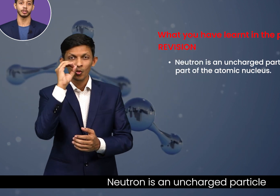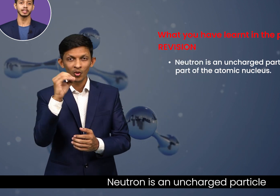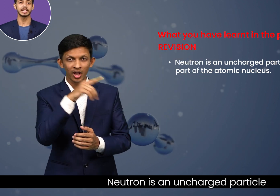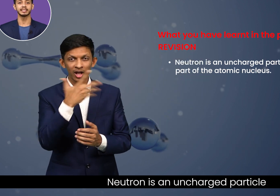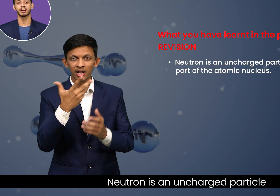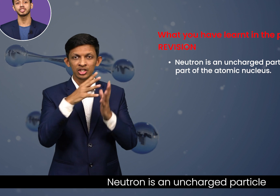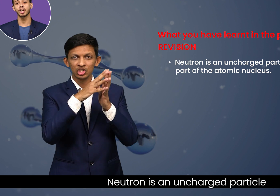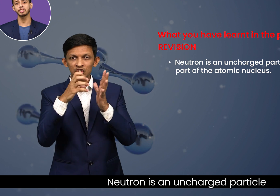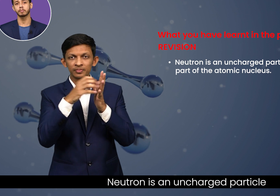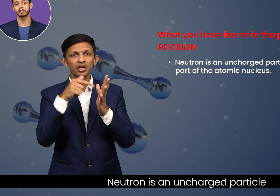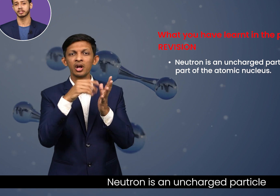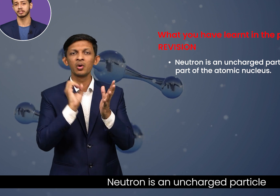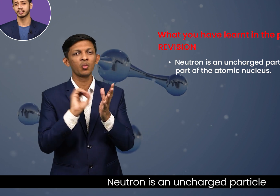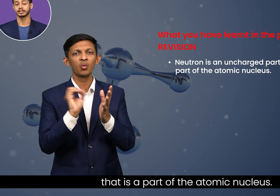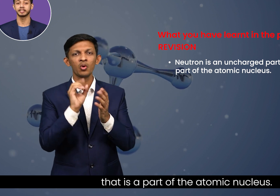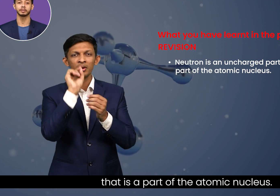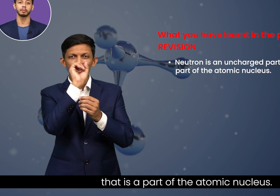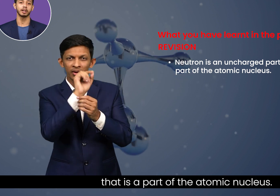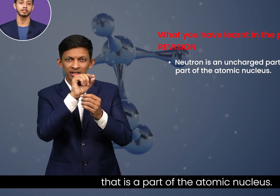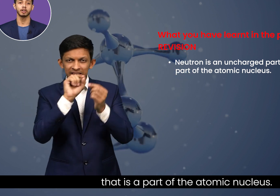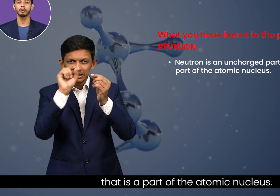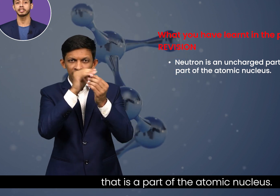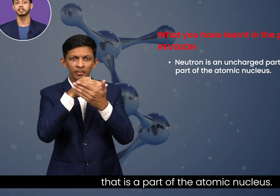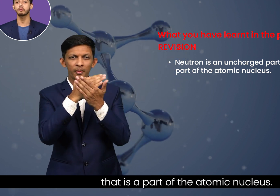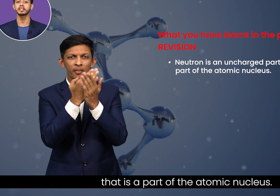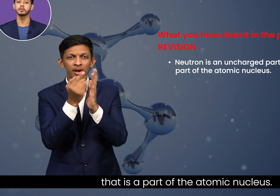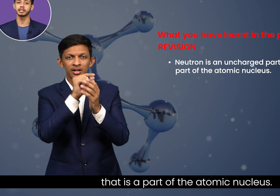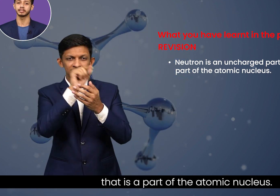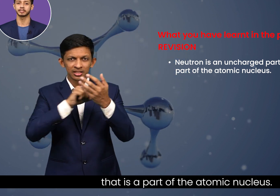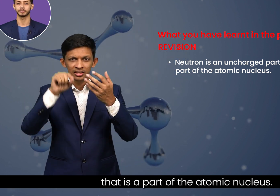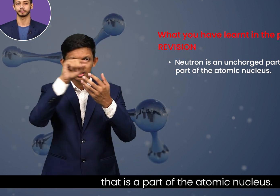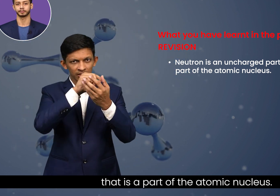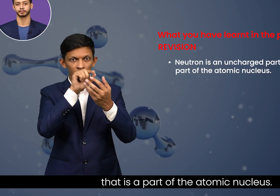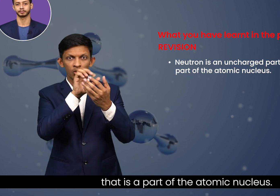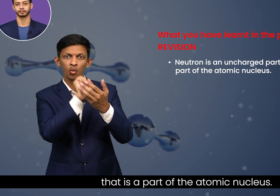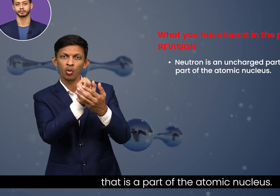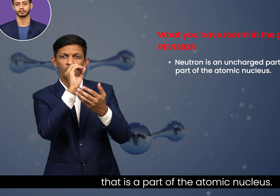Neutron is an uncharged particle that is a part of the atomic nucleus.